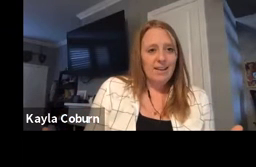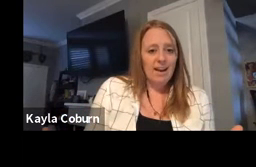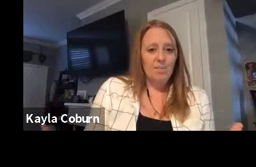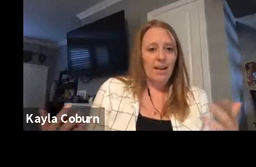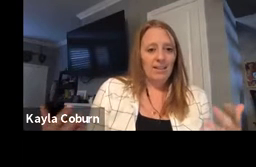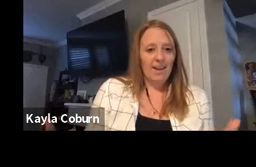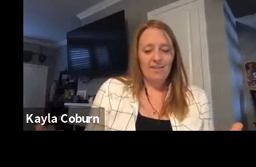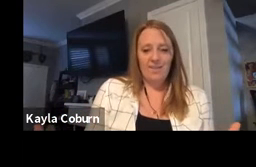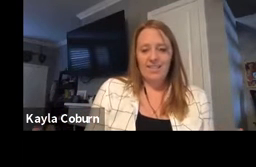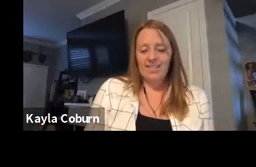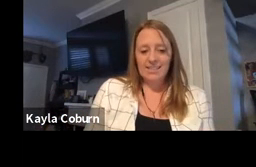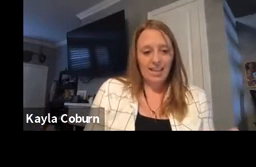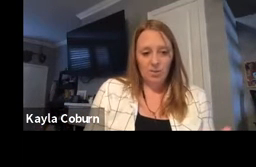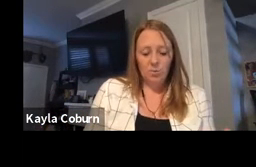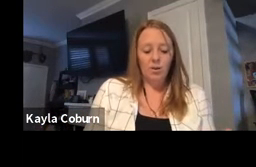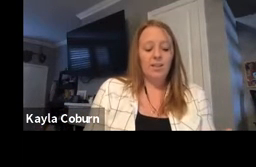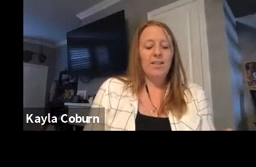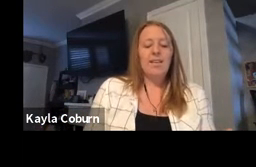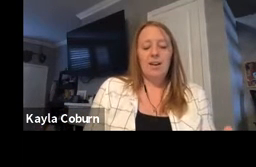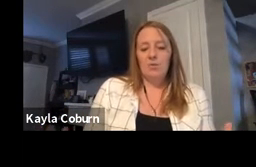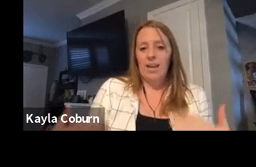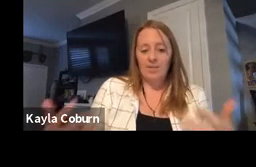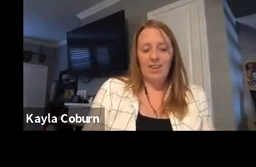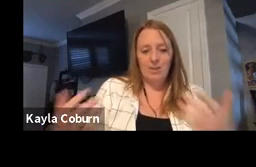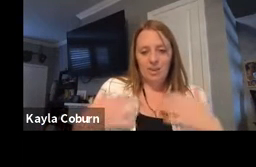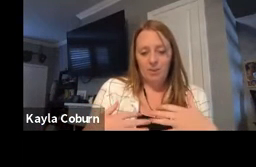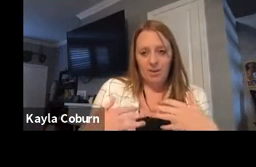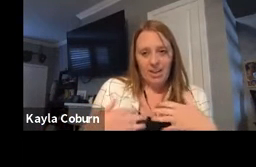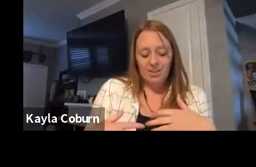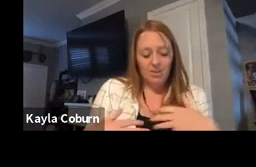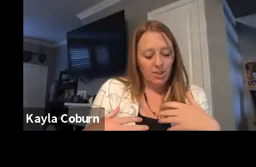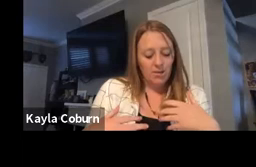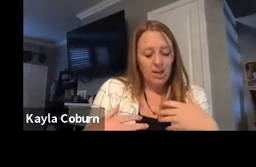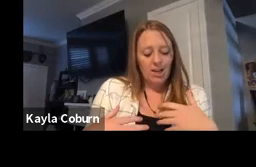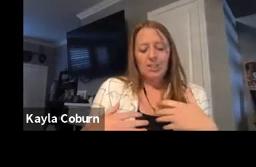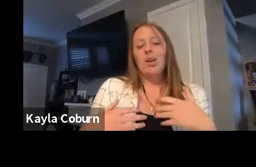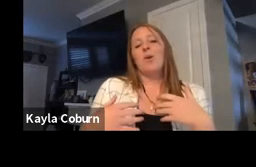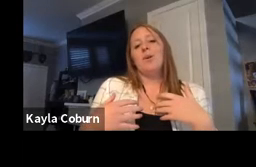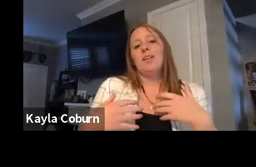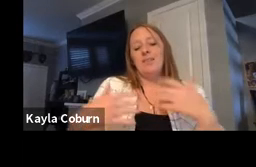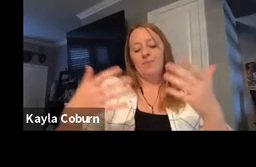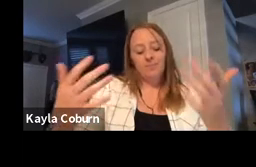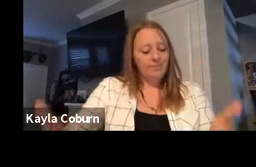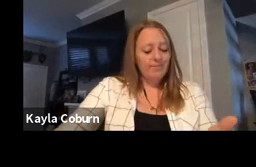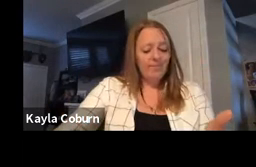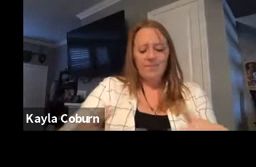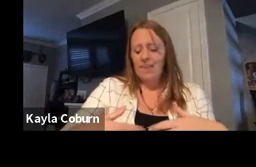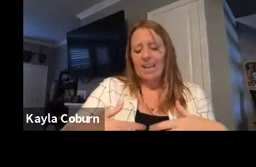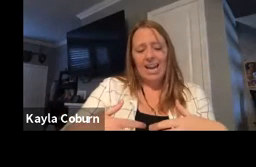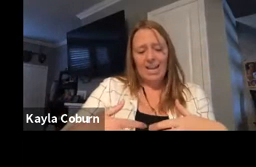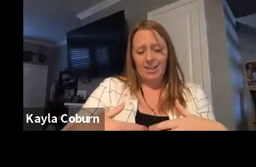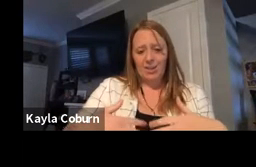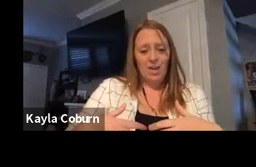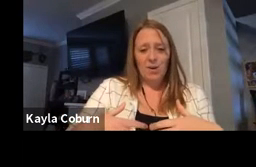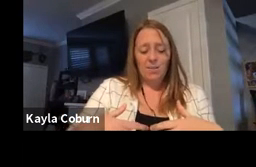all the time, but I love the 10-second rule of waiting for them to communicate to you. So